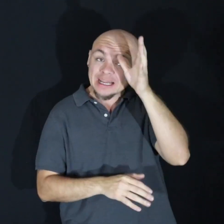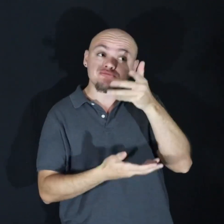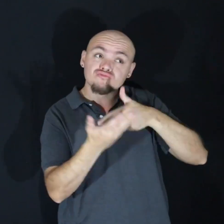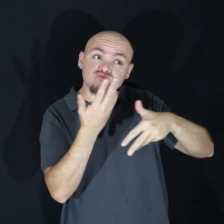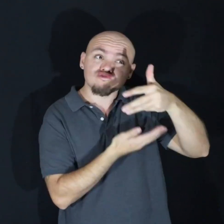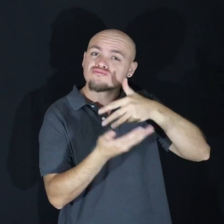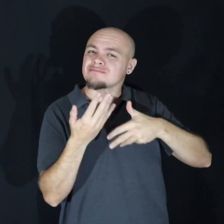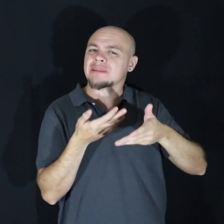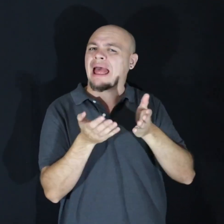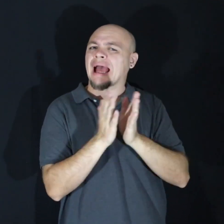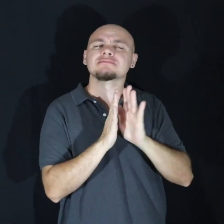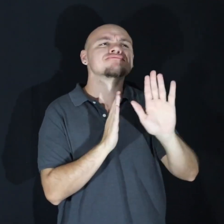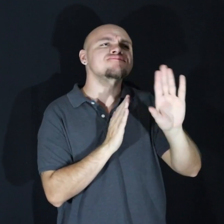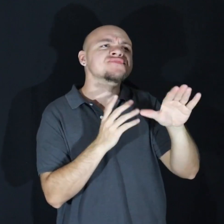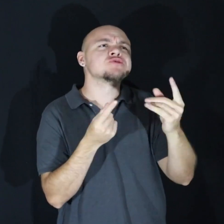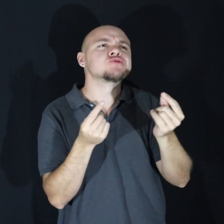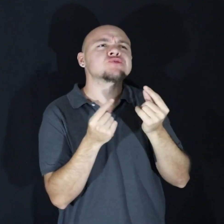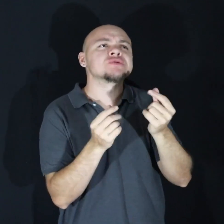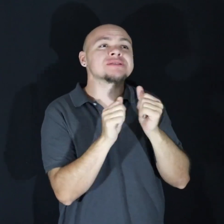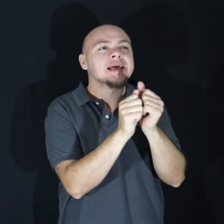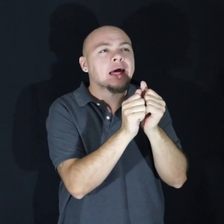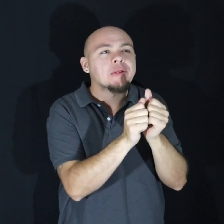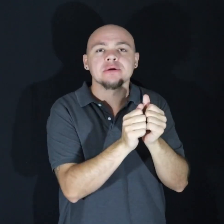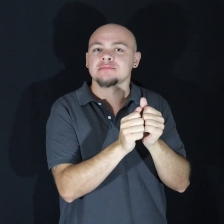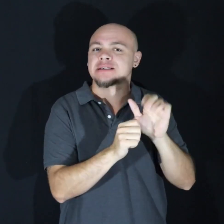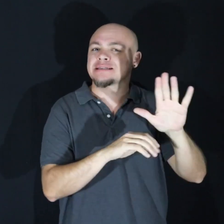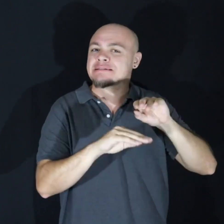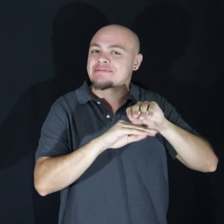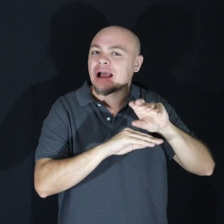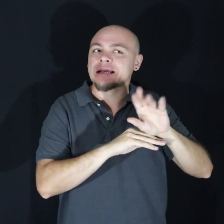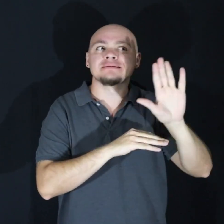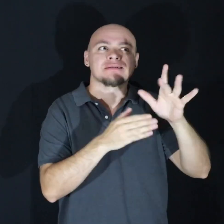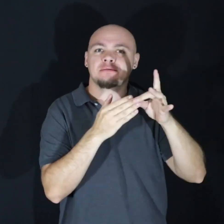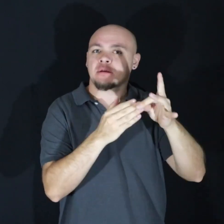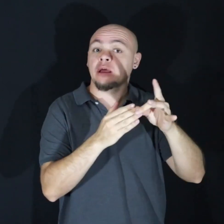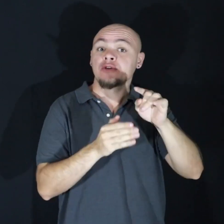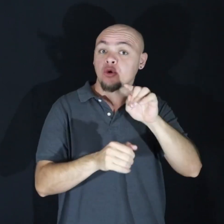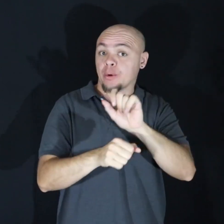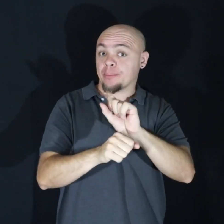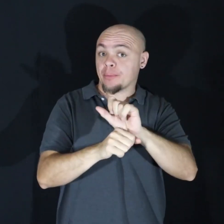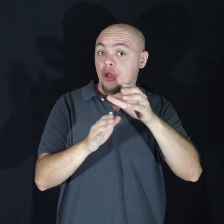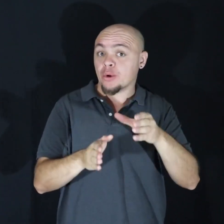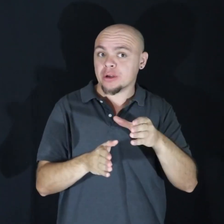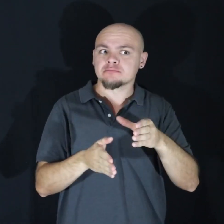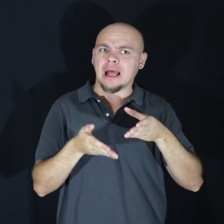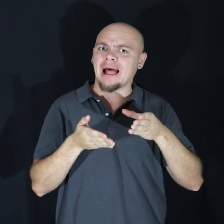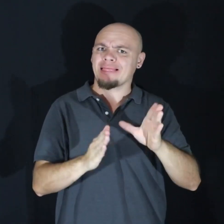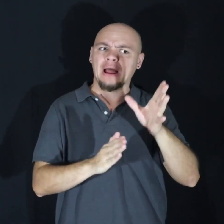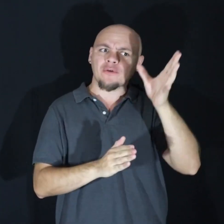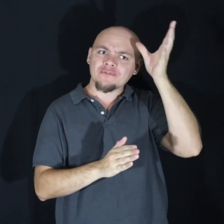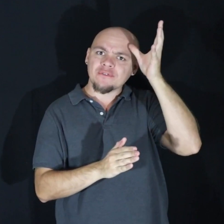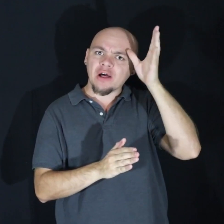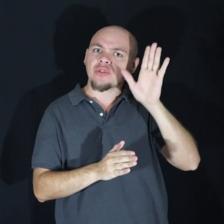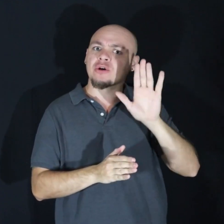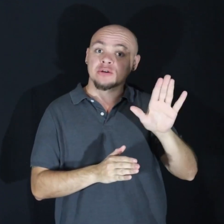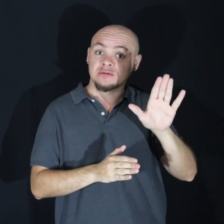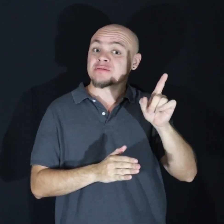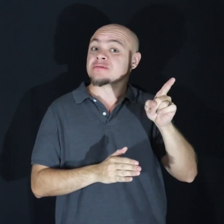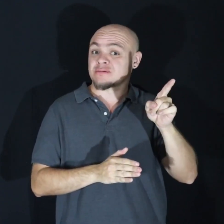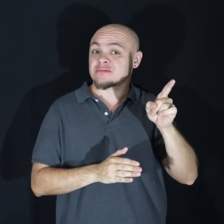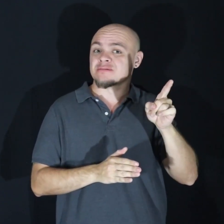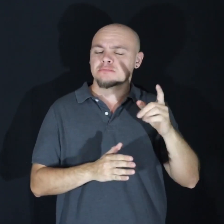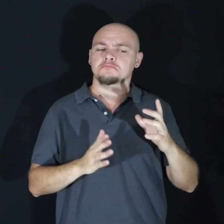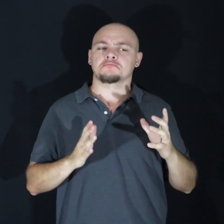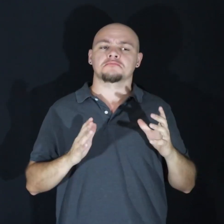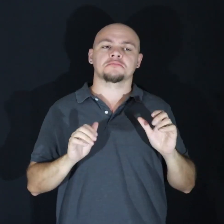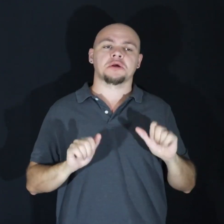Ask him to do something. Seek his advice and guidance. If you're an employer, grant the fathers you employ the